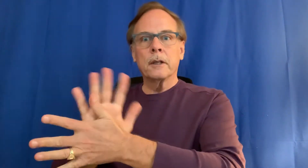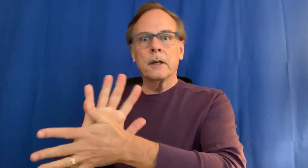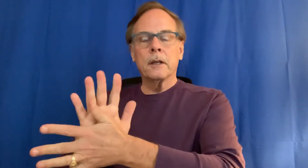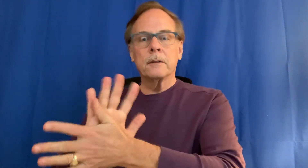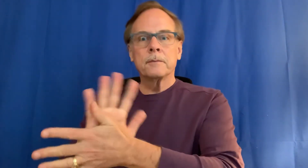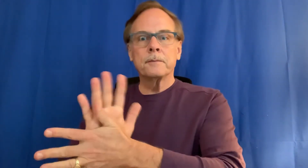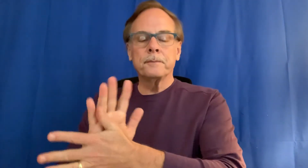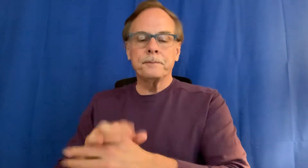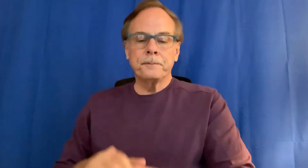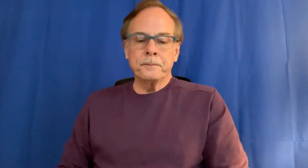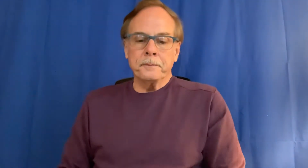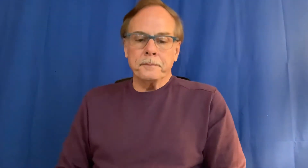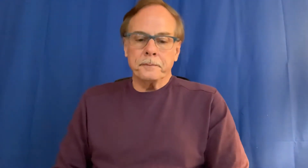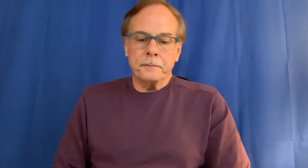that?